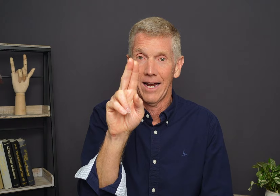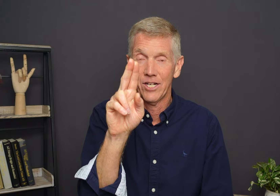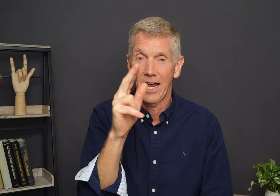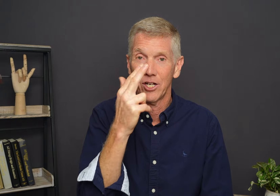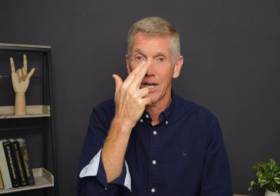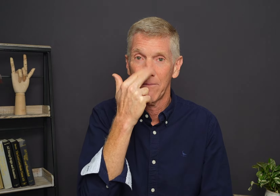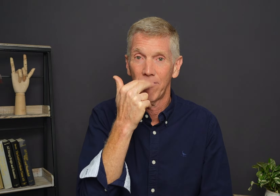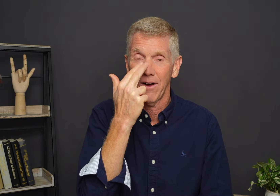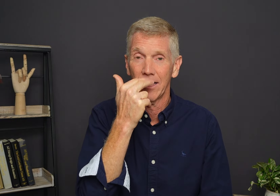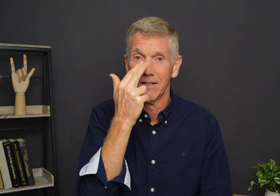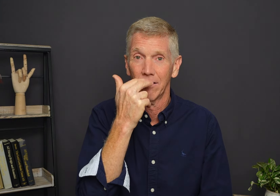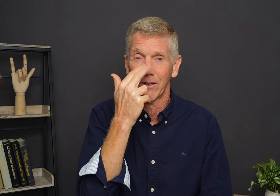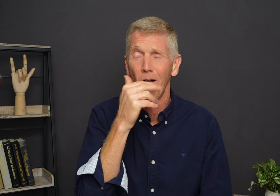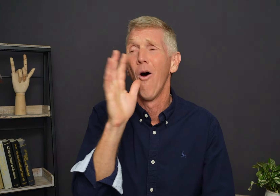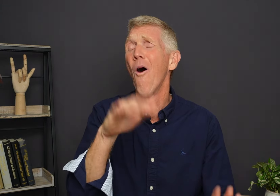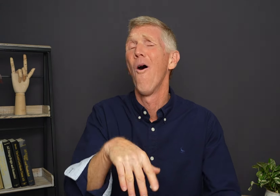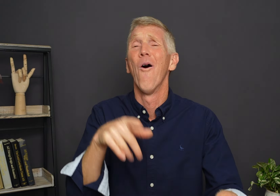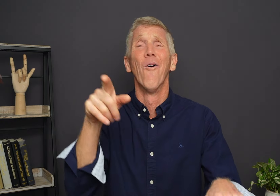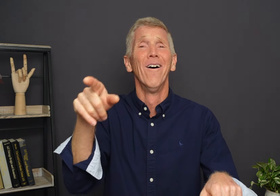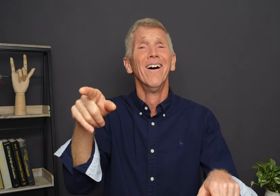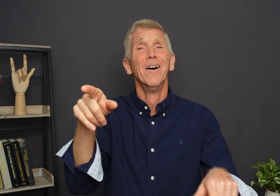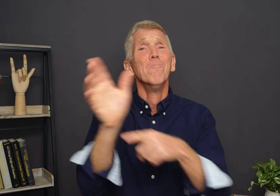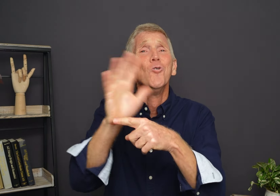H hand shape, funny. Okay, oh,